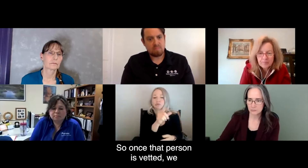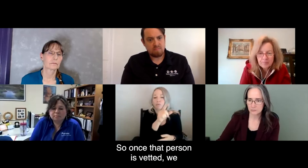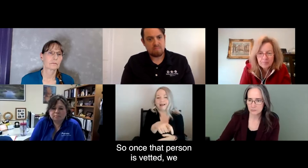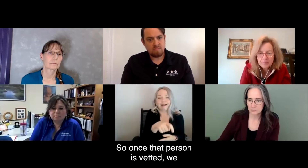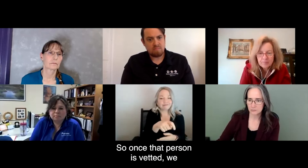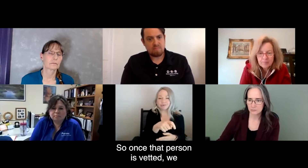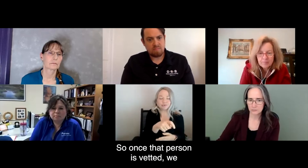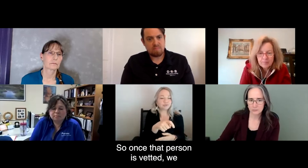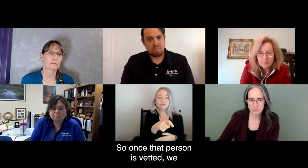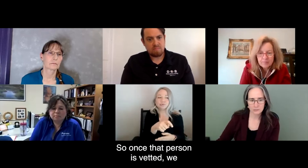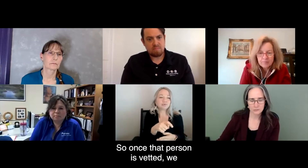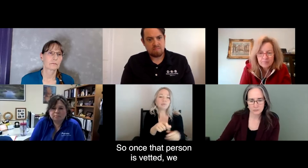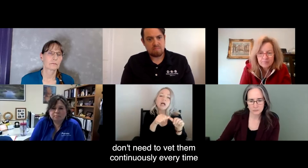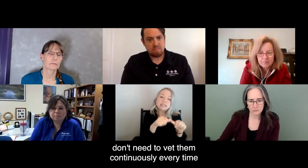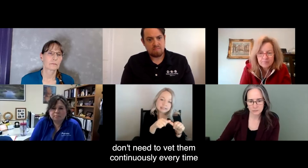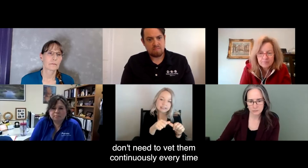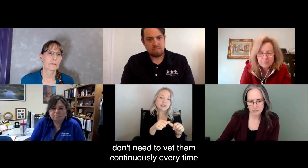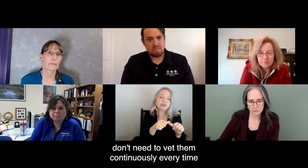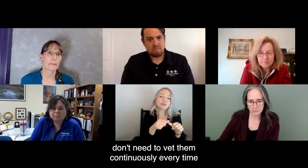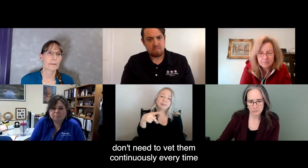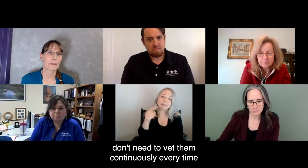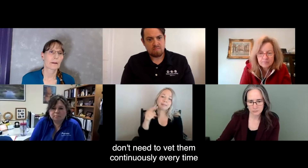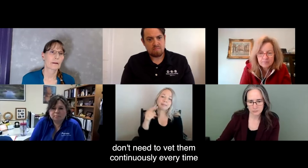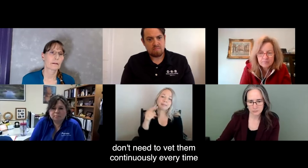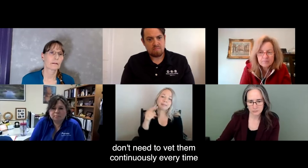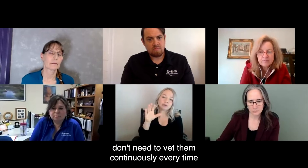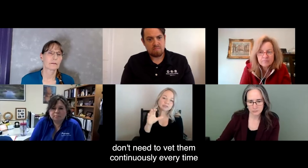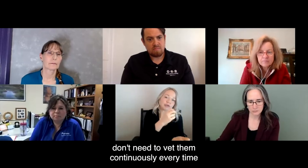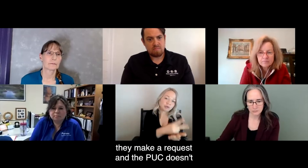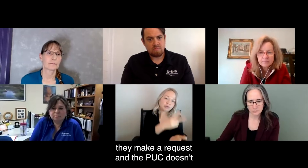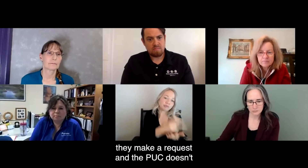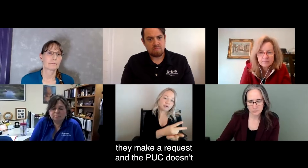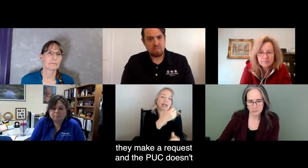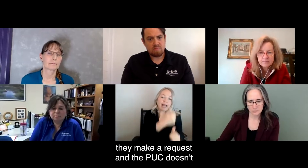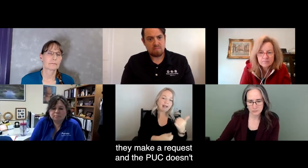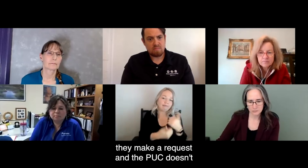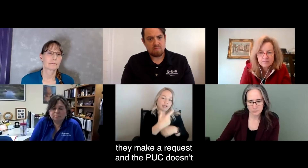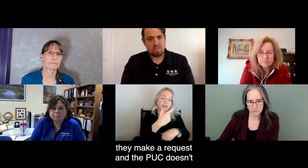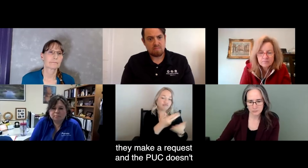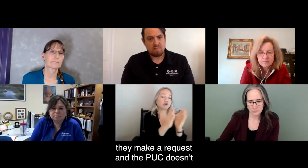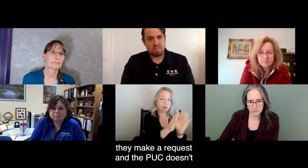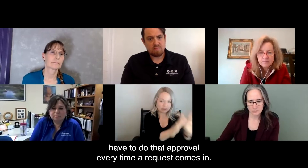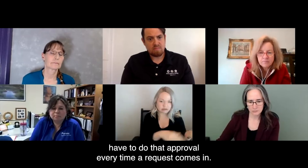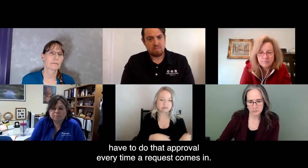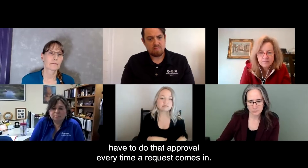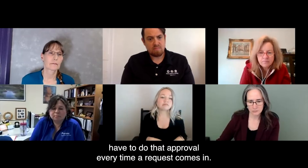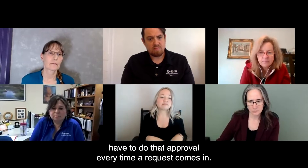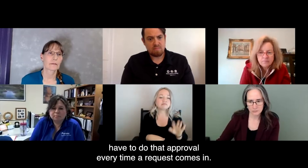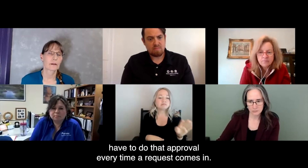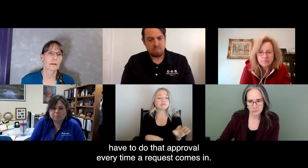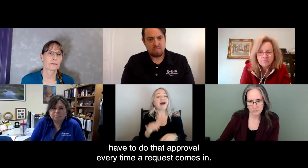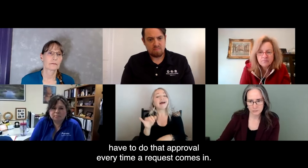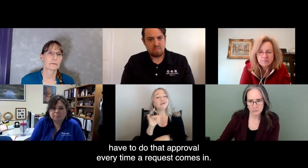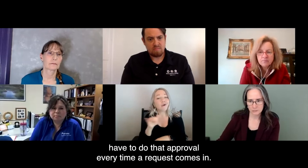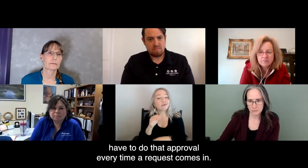So once that person is vetted, we don't need to vet them continuously every time they make a request, and the PUC doesn't have to do that approval